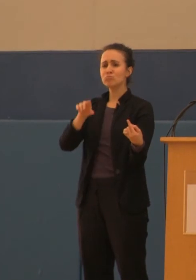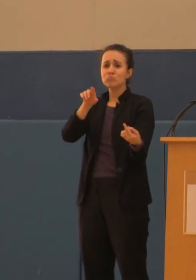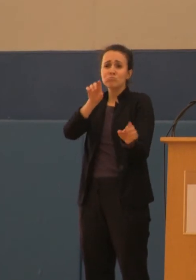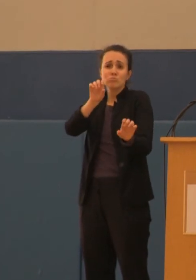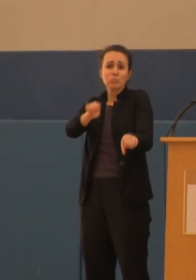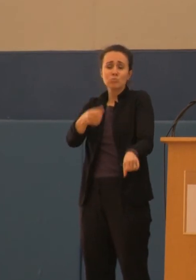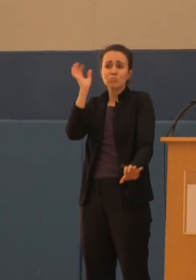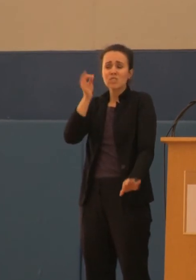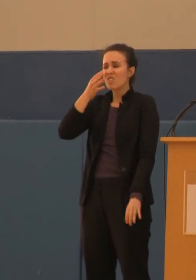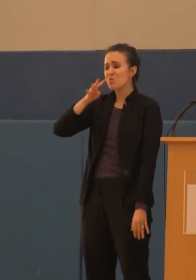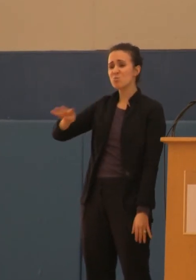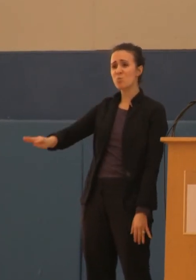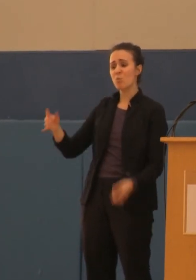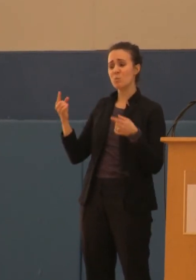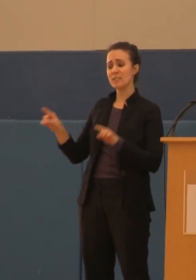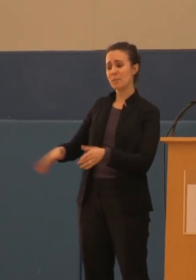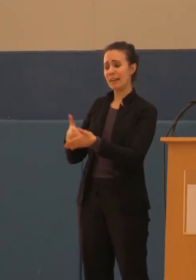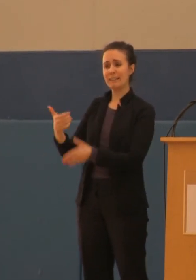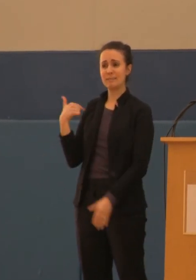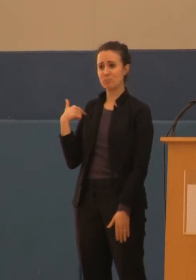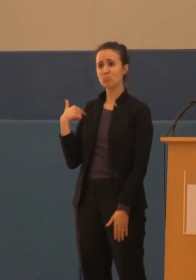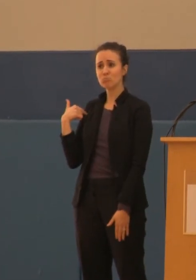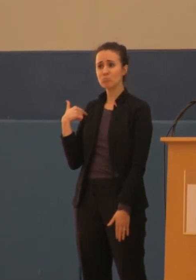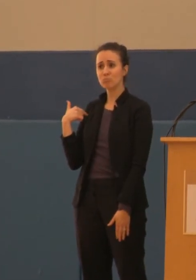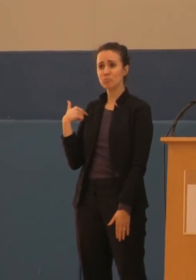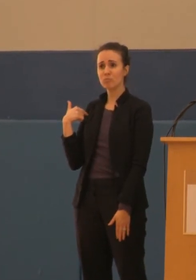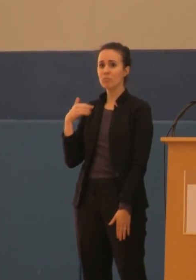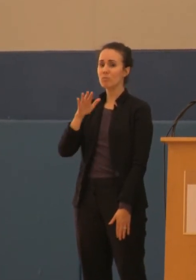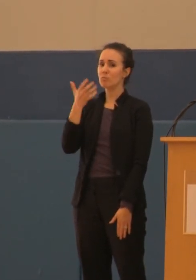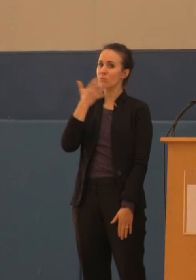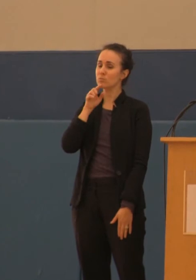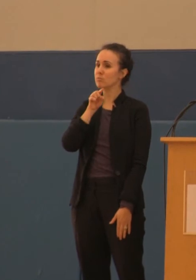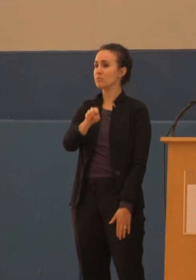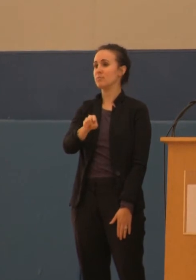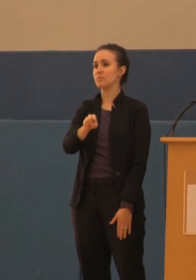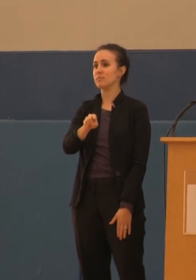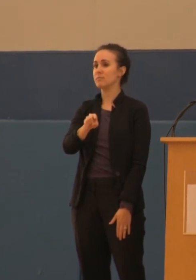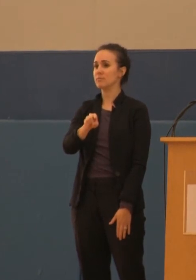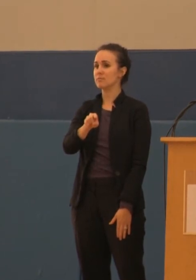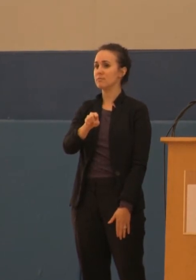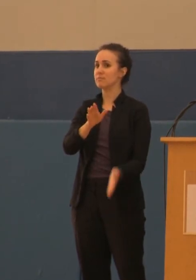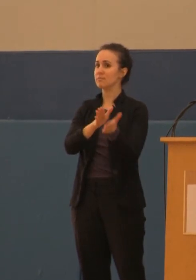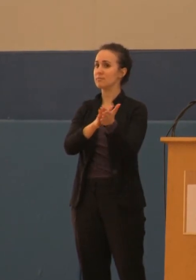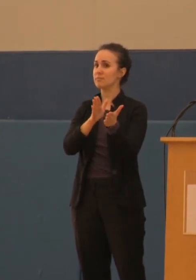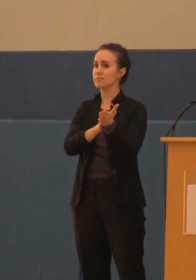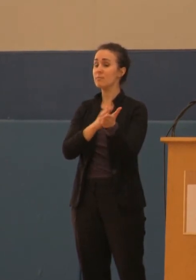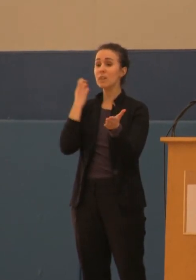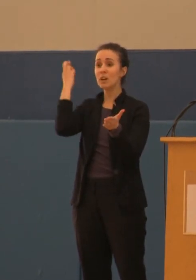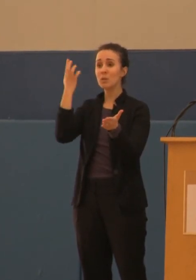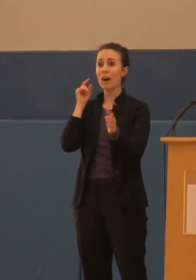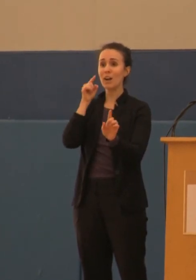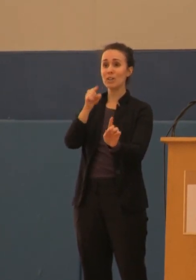ignored what was happening to me. But to her credit, and perhaps a reason why